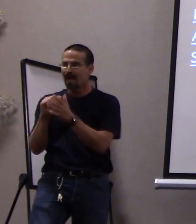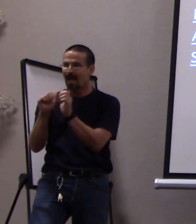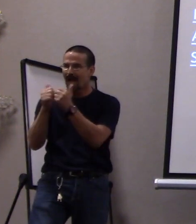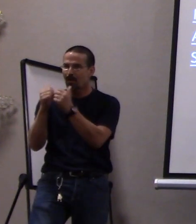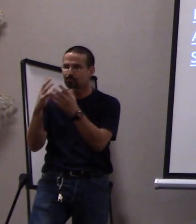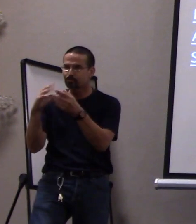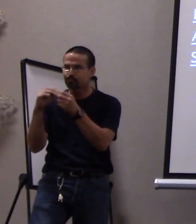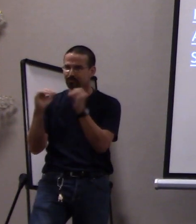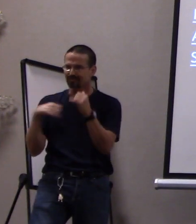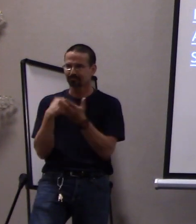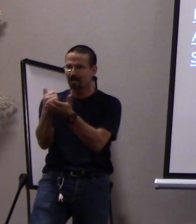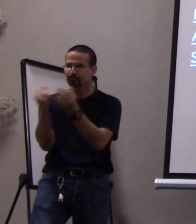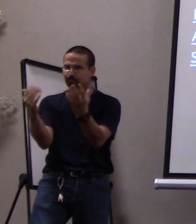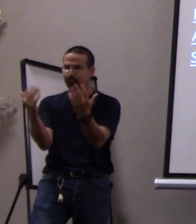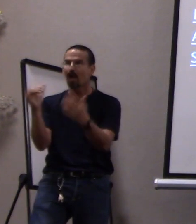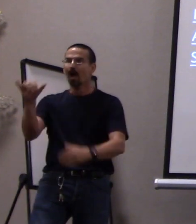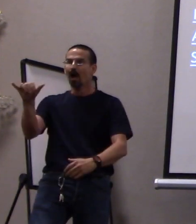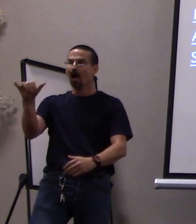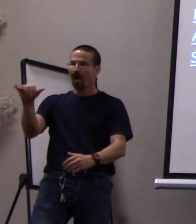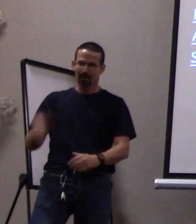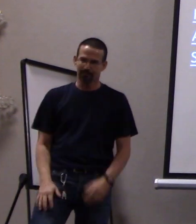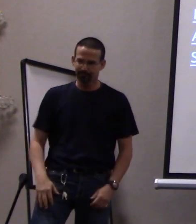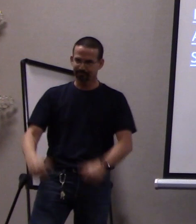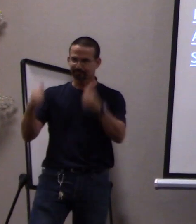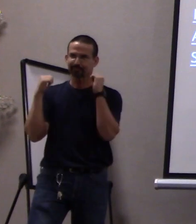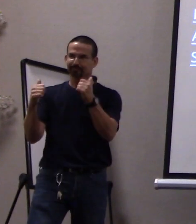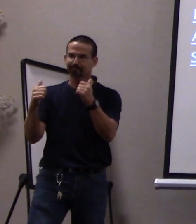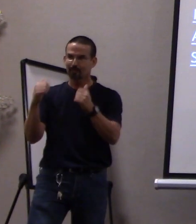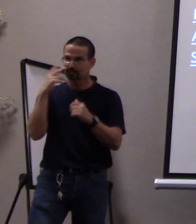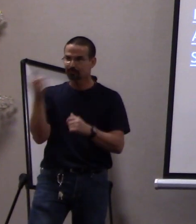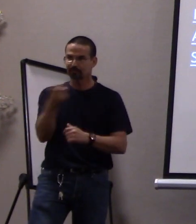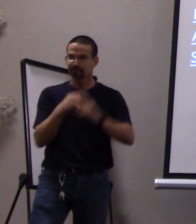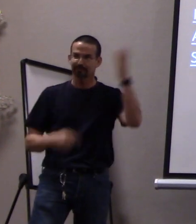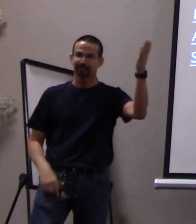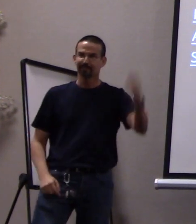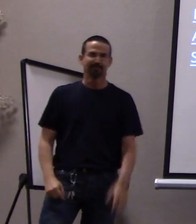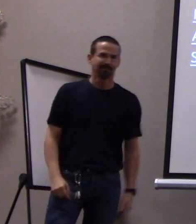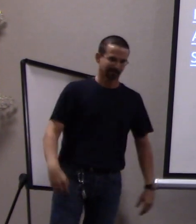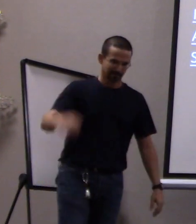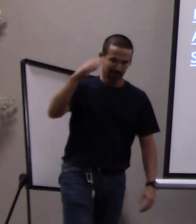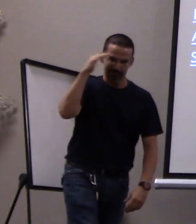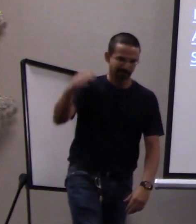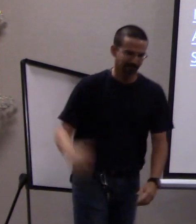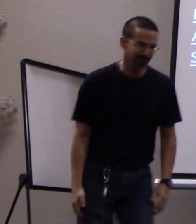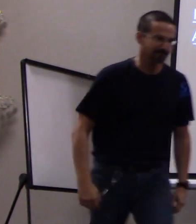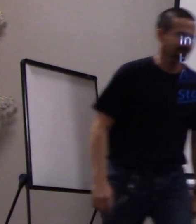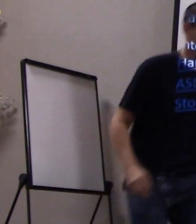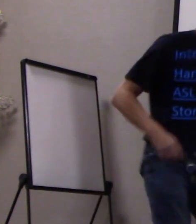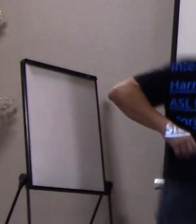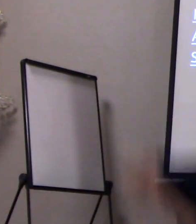classifiers to do that and how to tell stories through that. And we're going to work together through that. See you guys there.